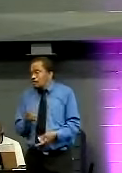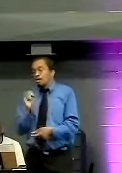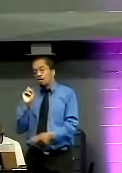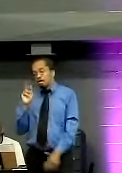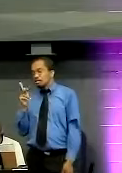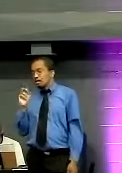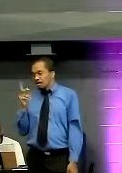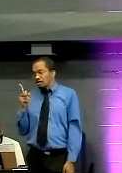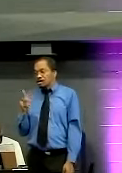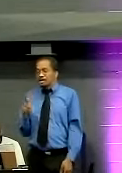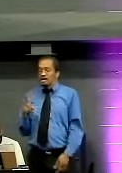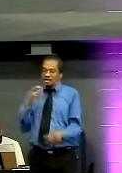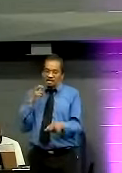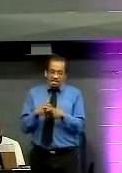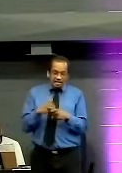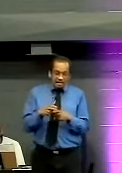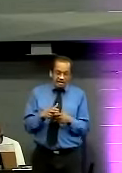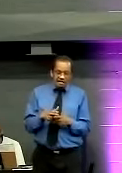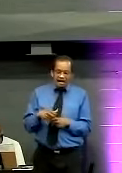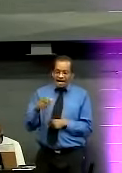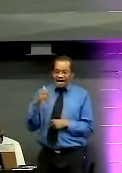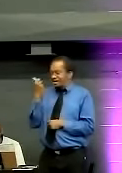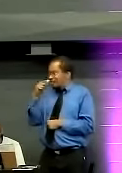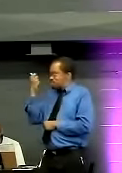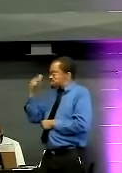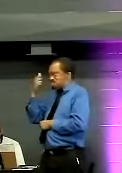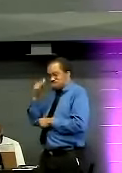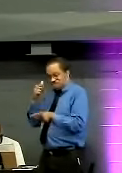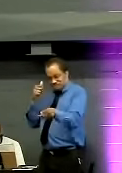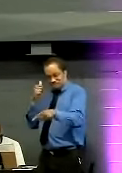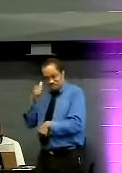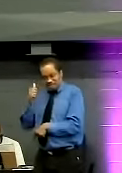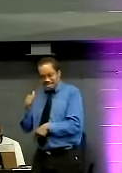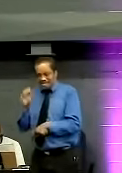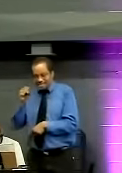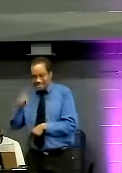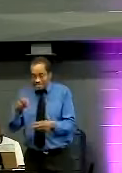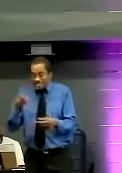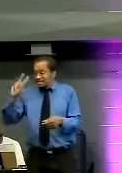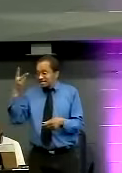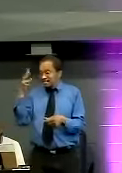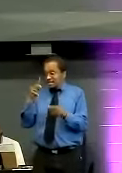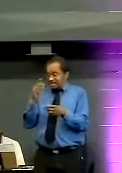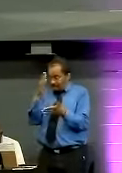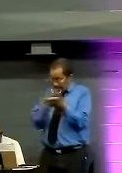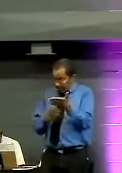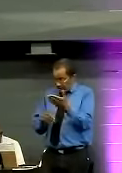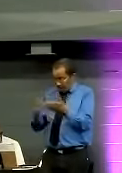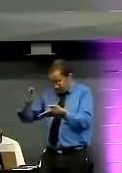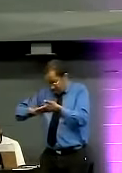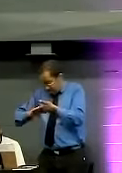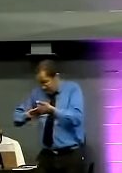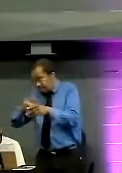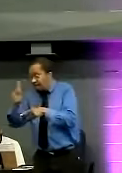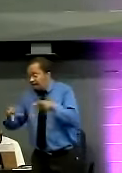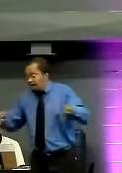Okay, Marcus, it's rough. I see you. I need to get that fan too, because the second group you need to forgive, the second part of the them is those who